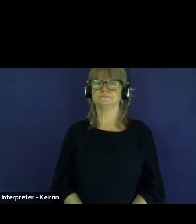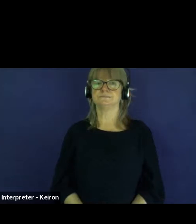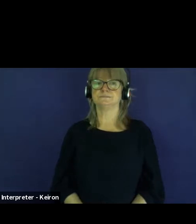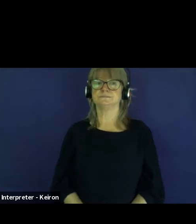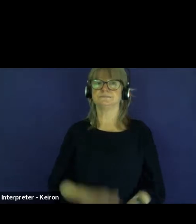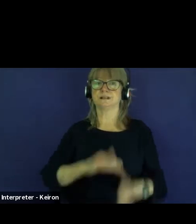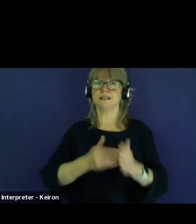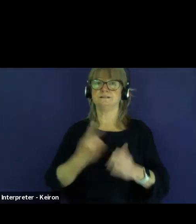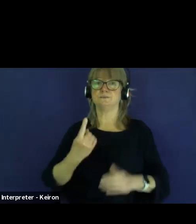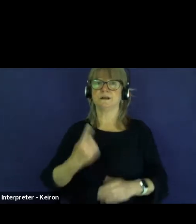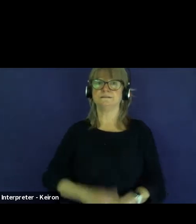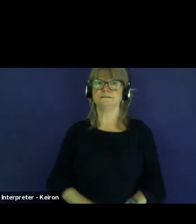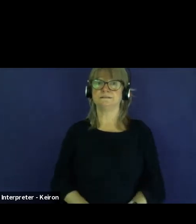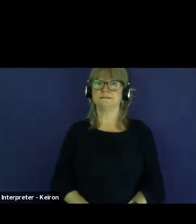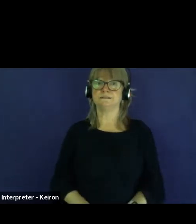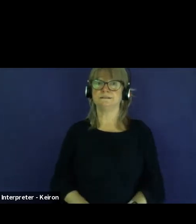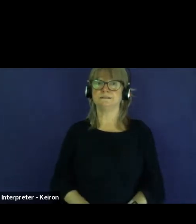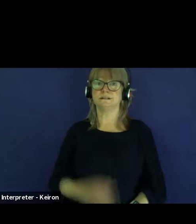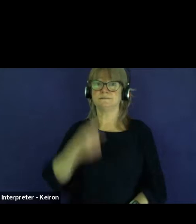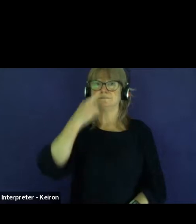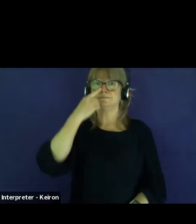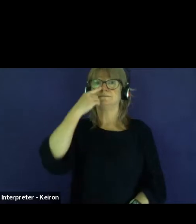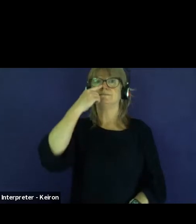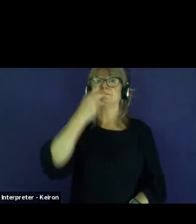Last one here, 3 seconds in,